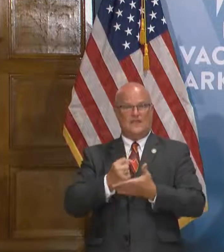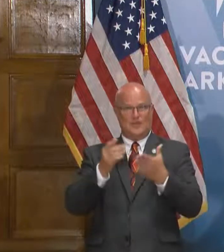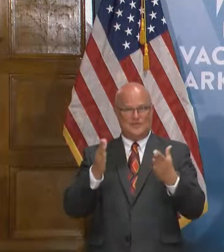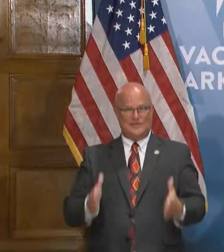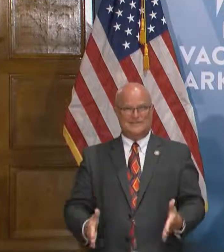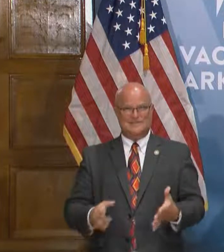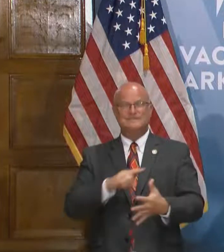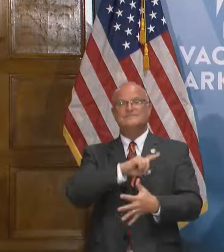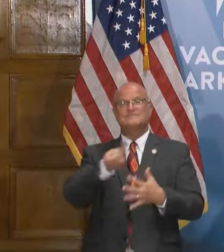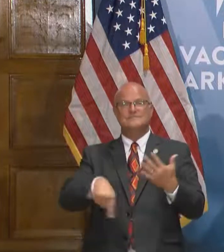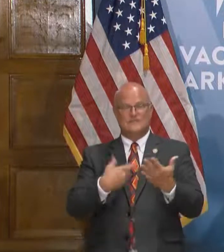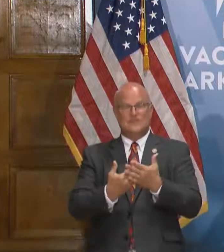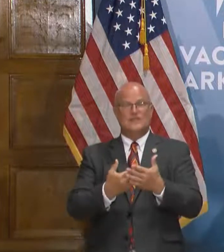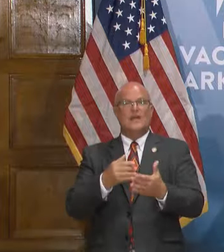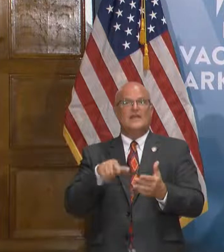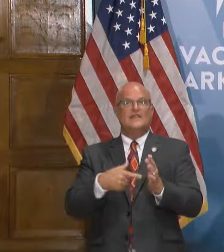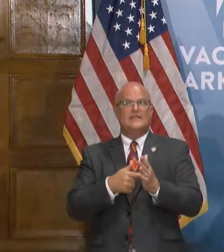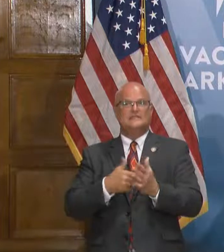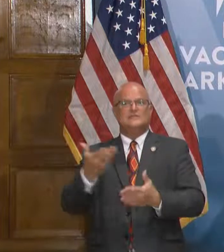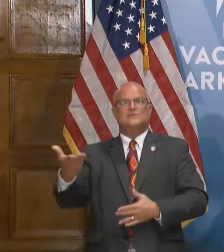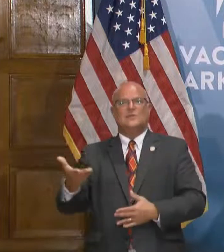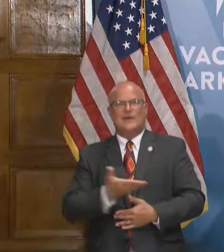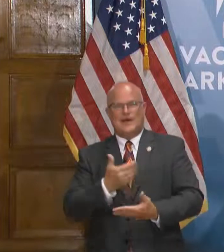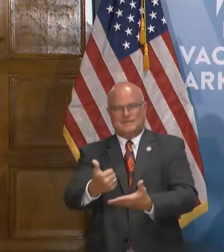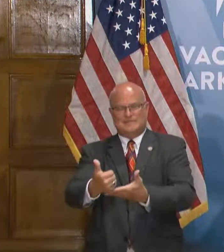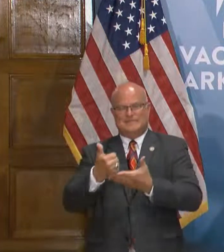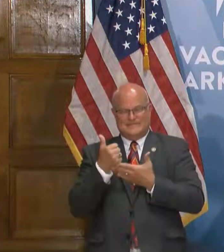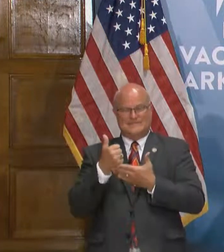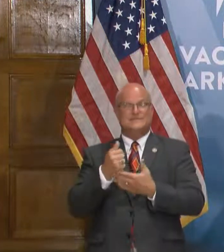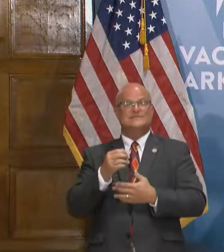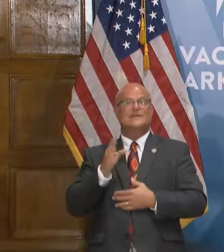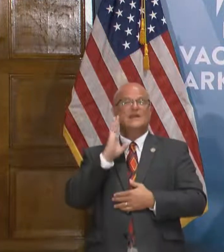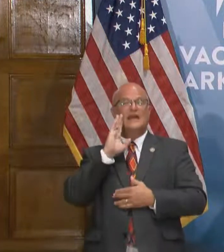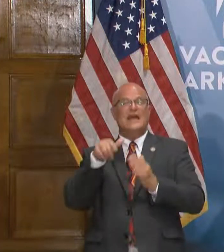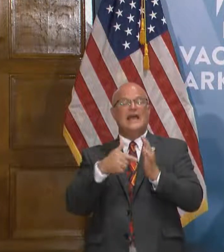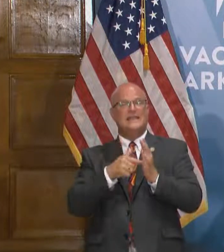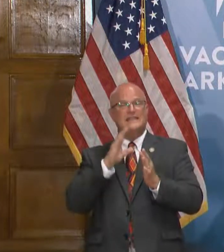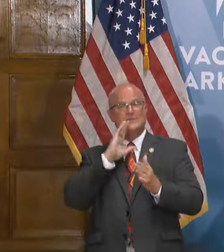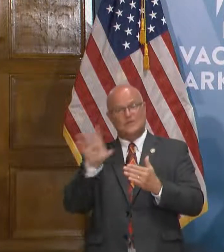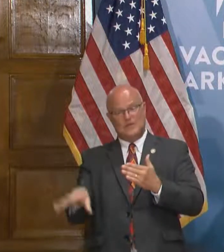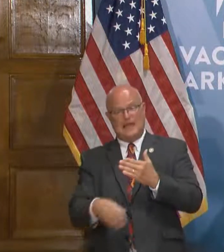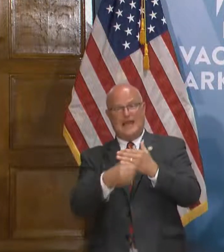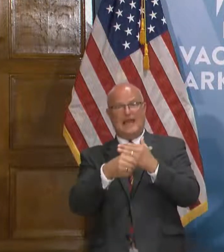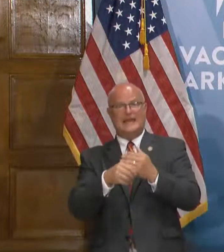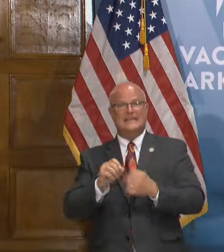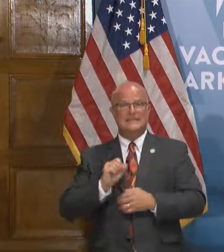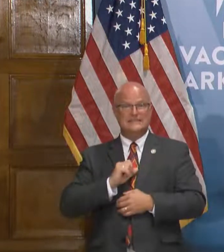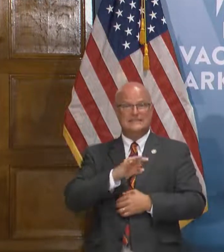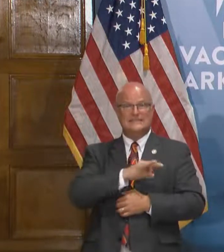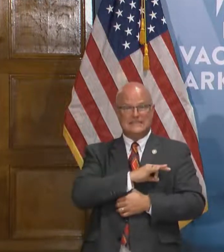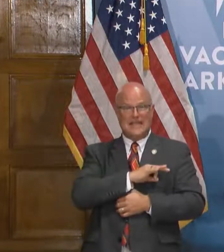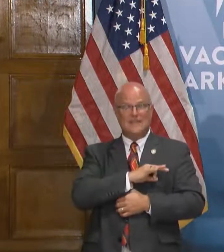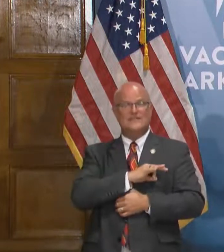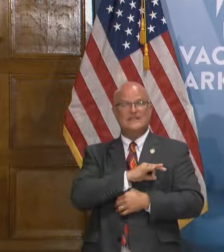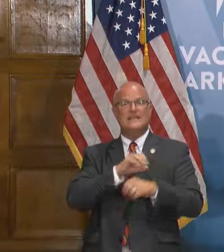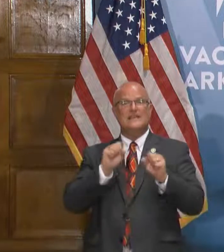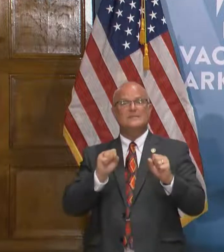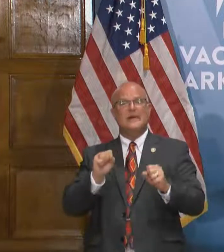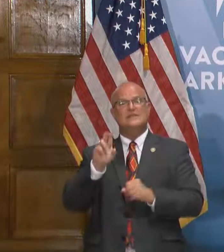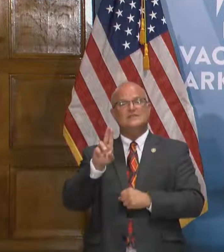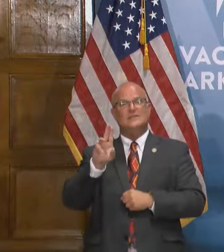therapists. This is welcome assistance that will come, and this will add to the staffing capacity